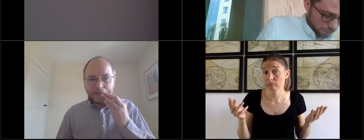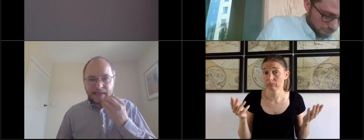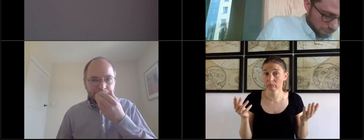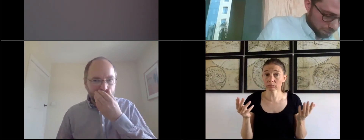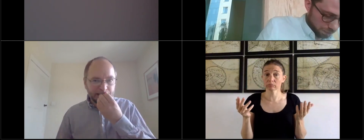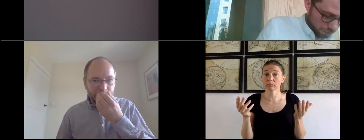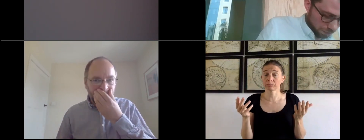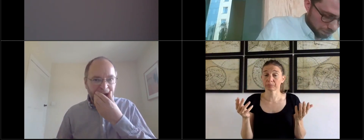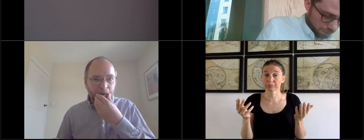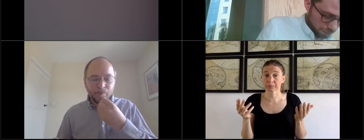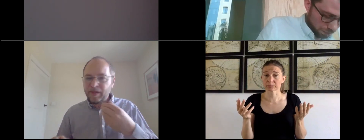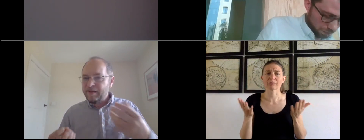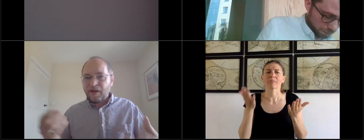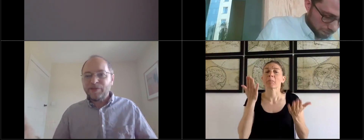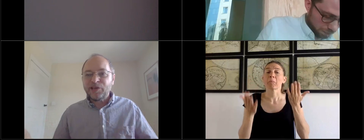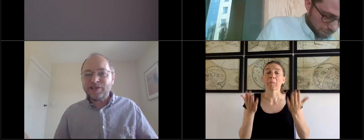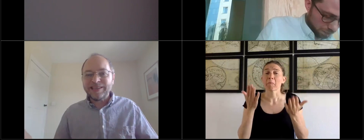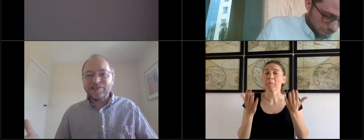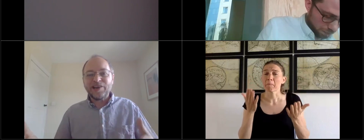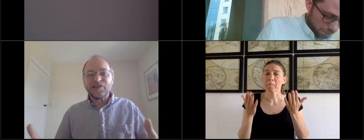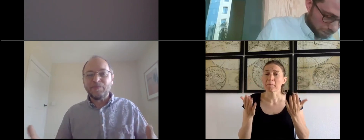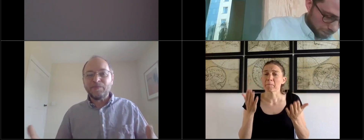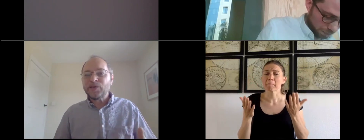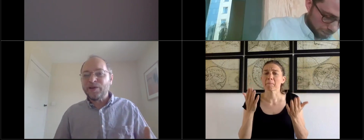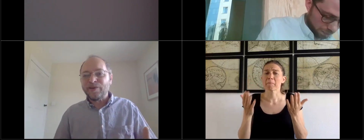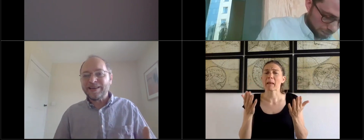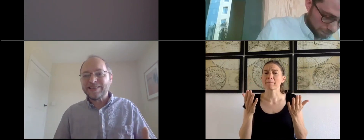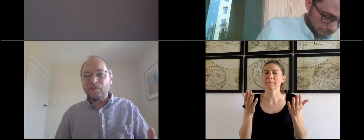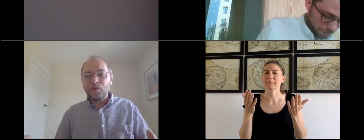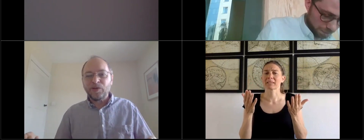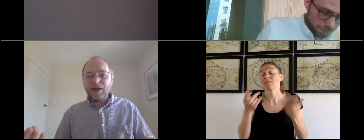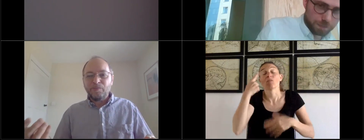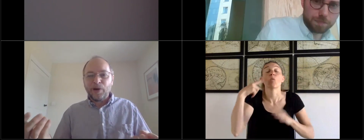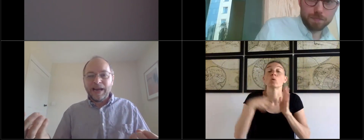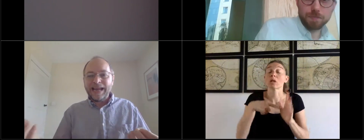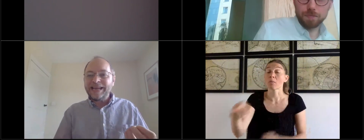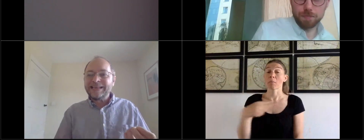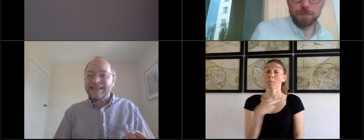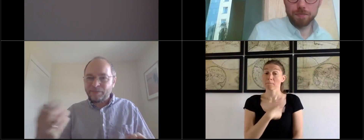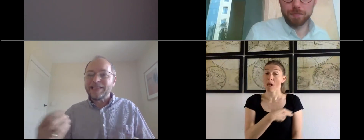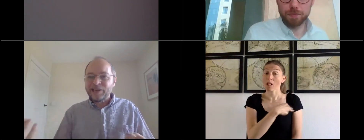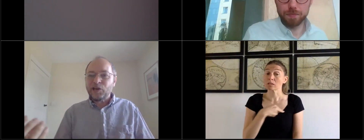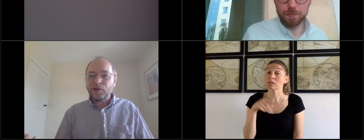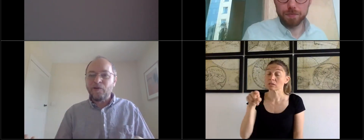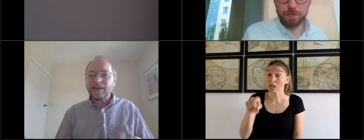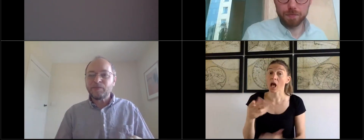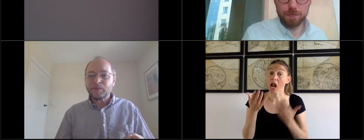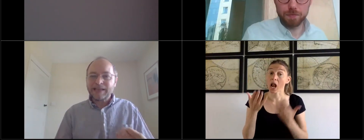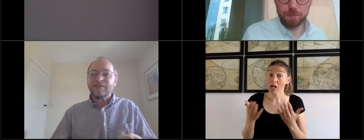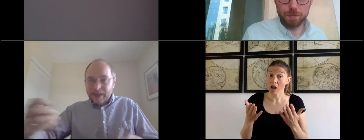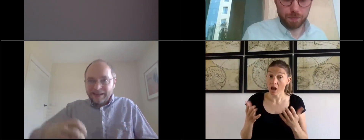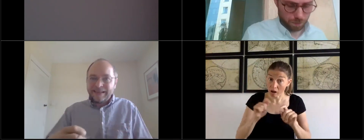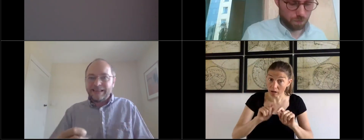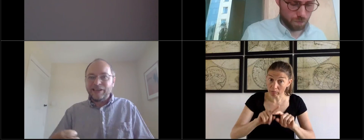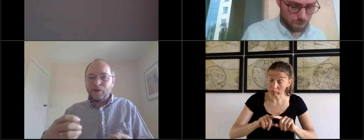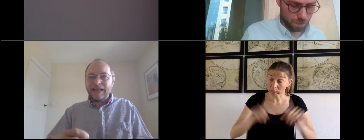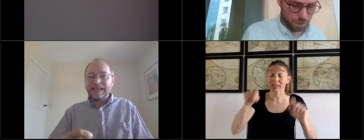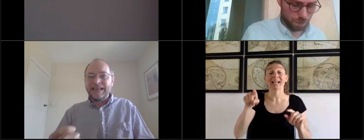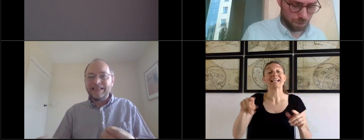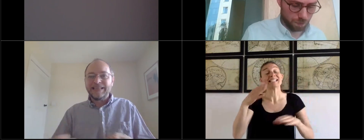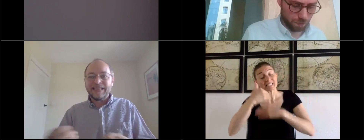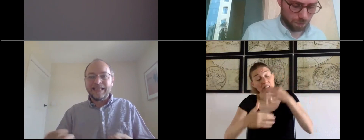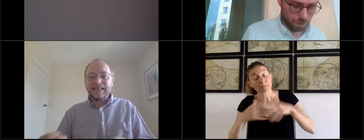disciplinary expertise. It's interesting the changes in Malta, for example, with bringing in a disability and human rights perspective,